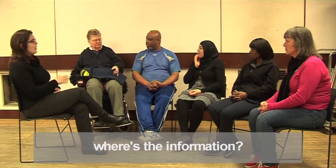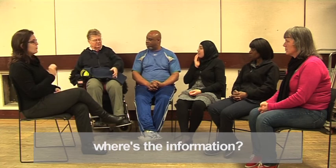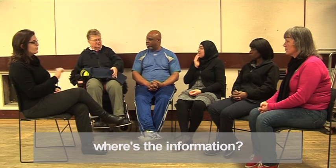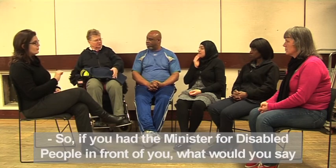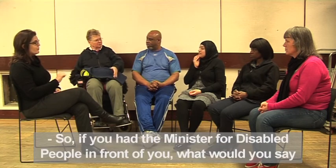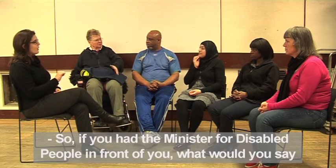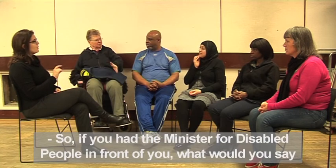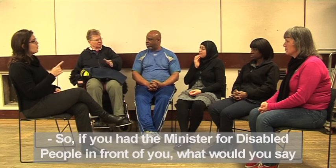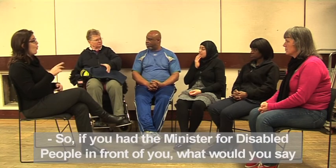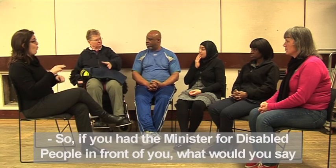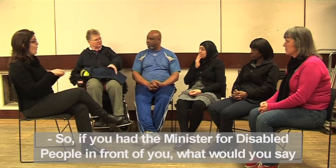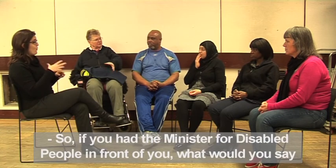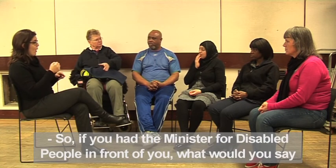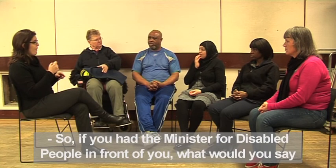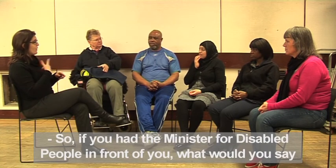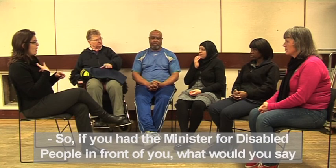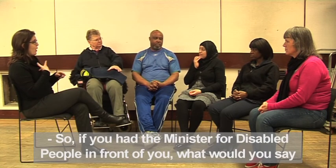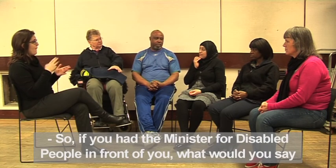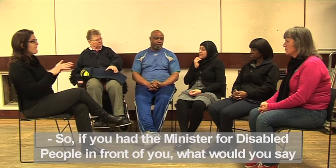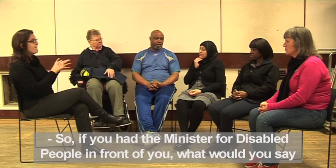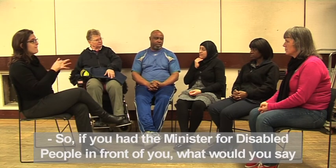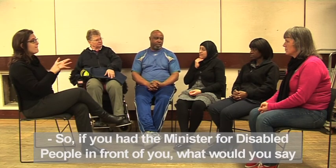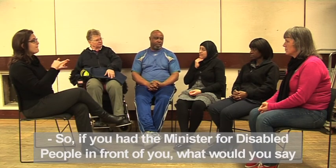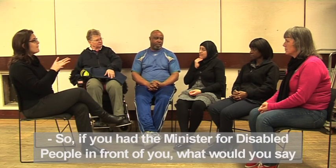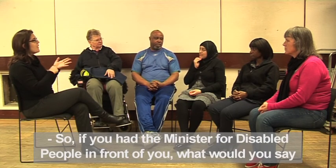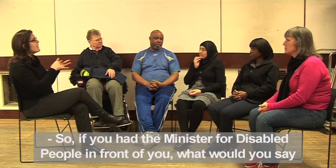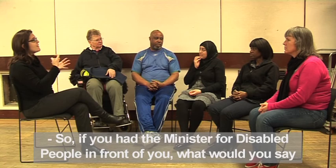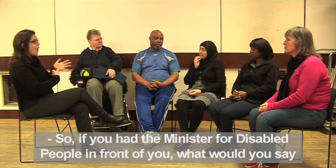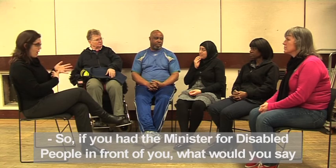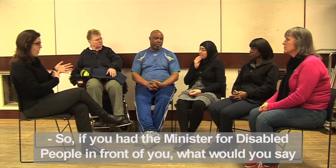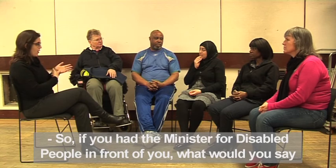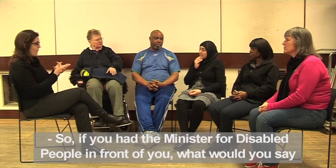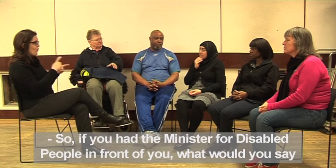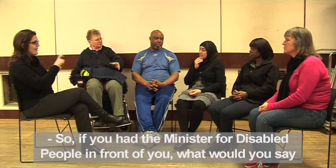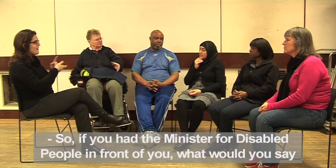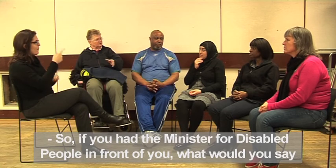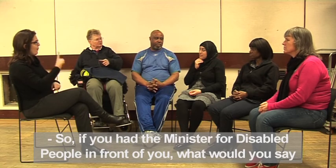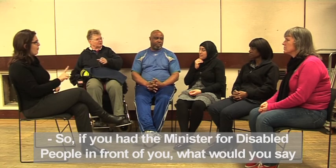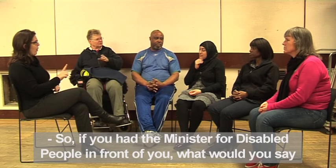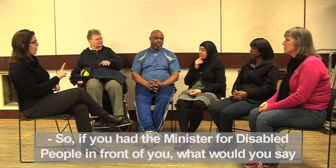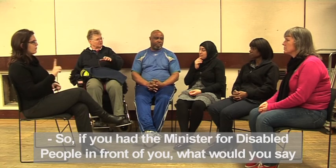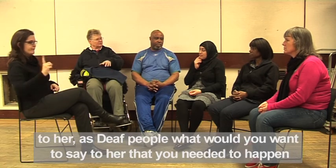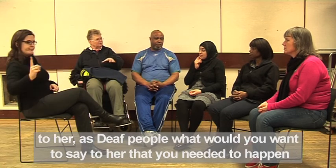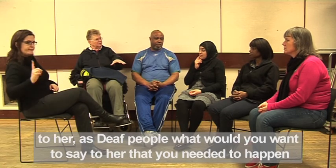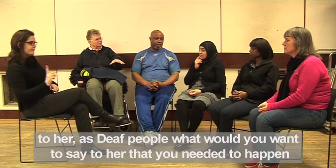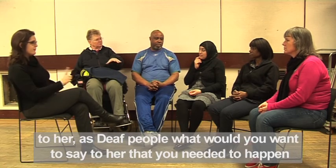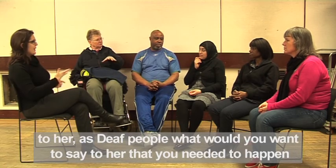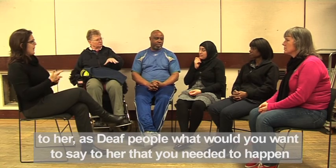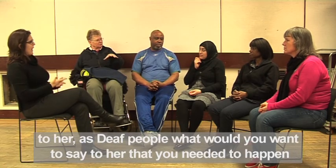if you had the Minister for Disabled People in front of you, what would you say to her as deaf people? What would